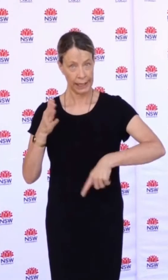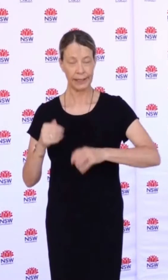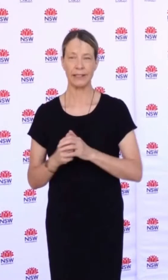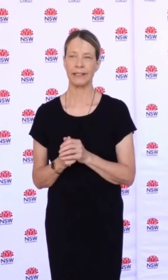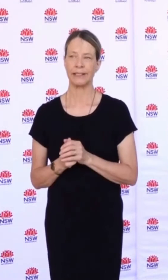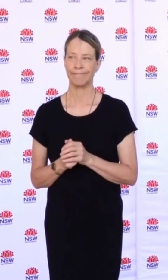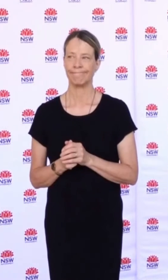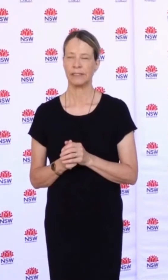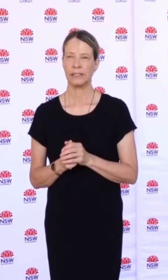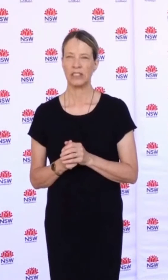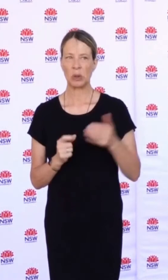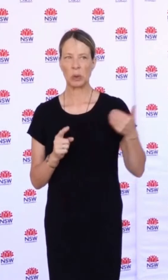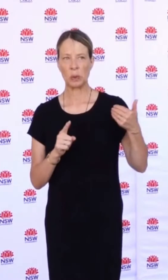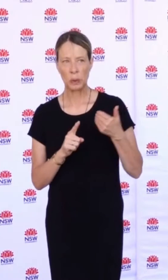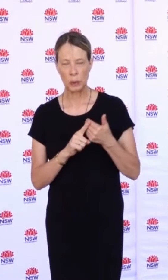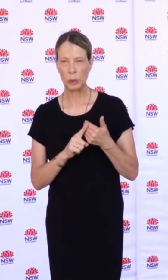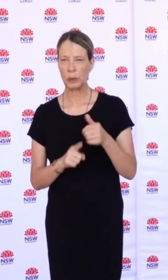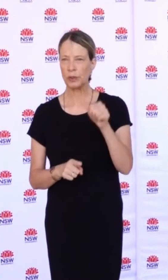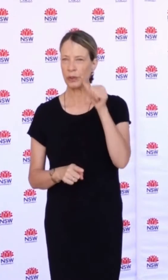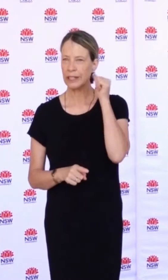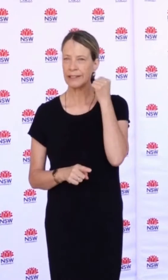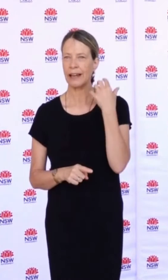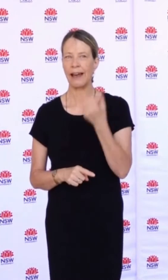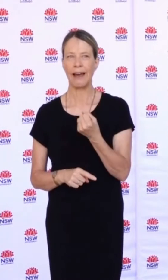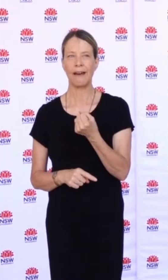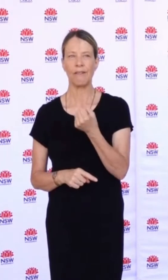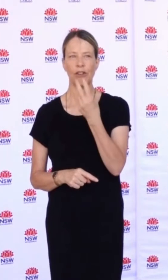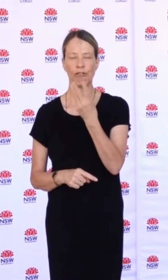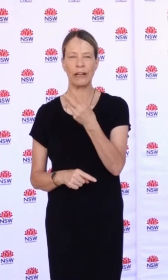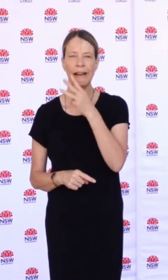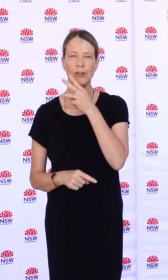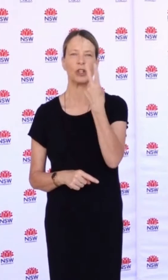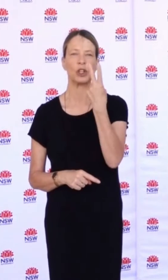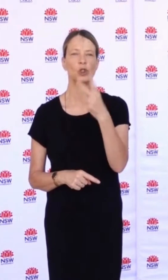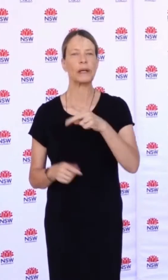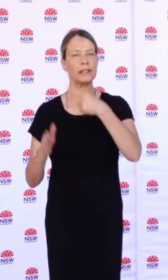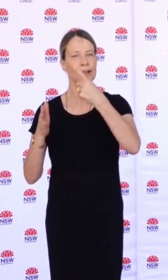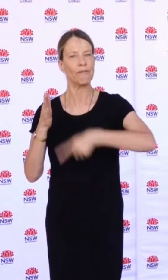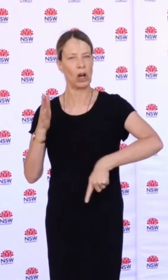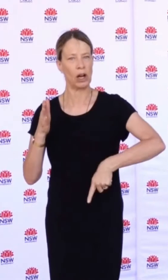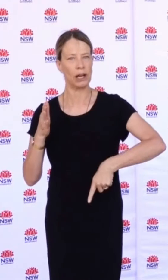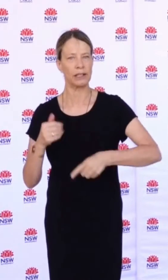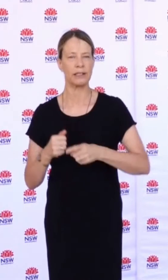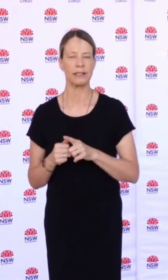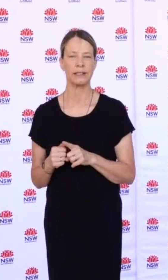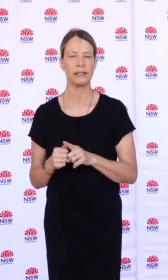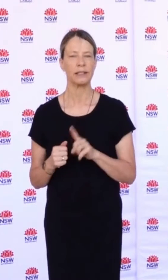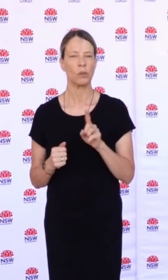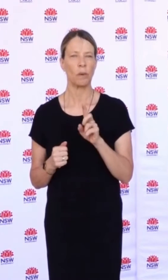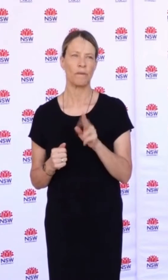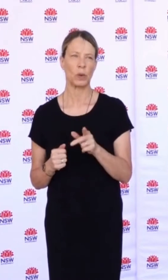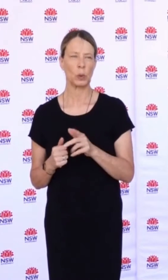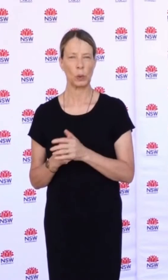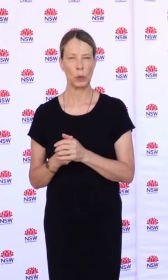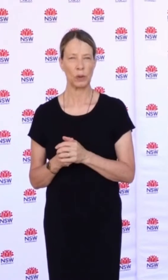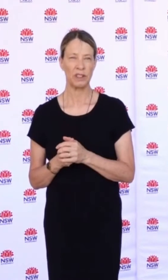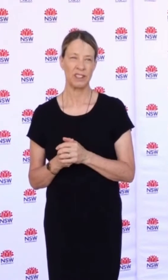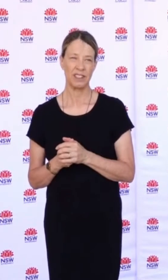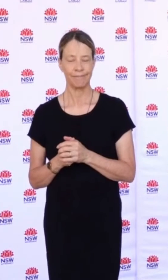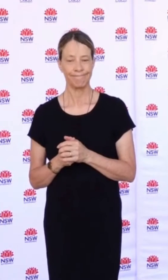that is yesterday, a total of 320 penalty notices have been issued, with 2 of these issued as